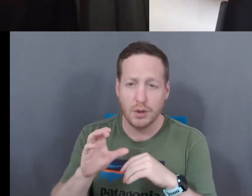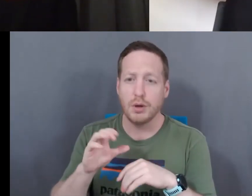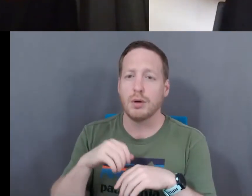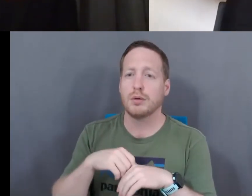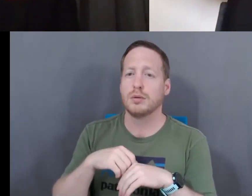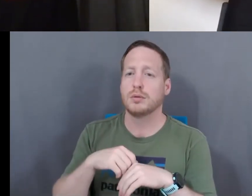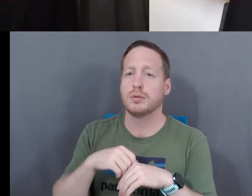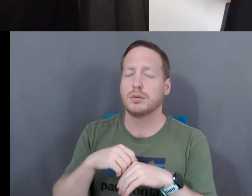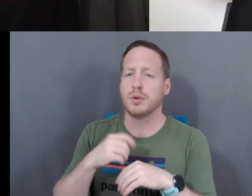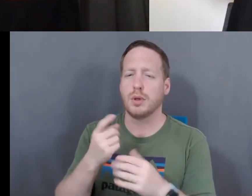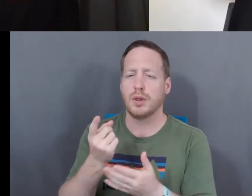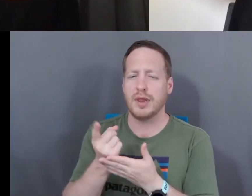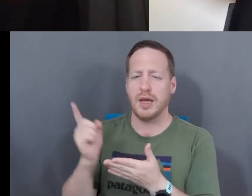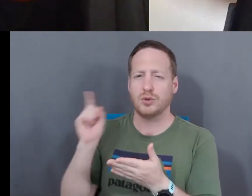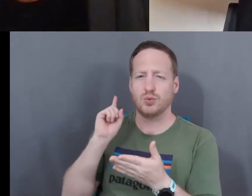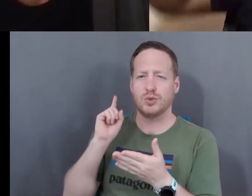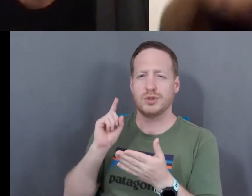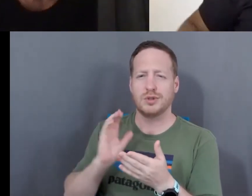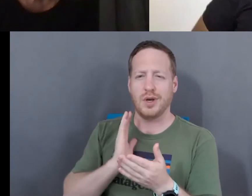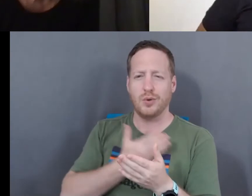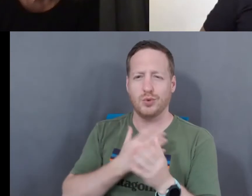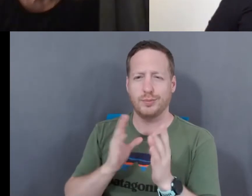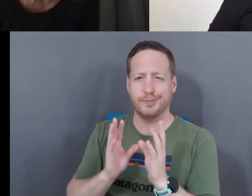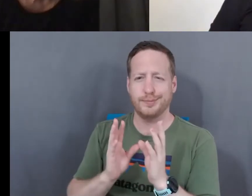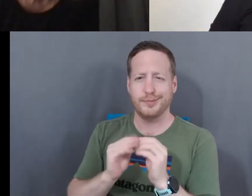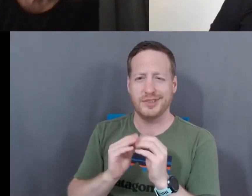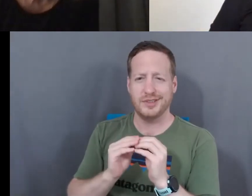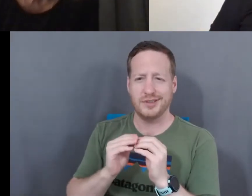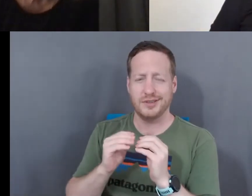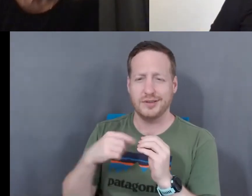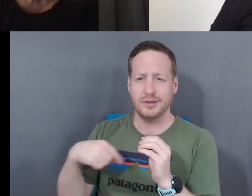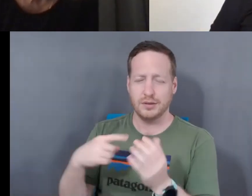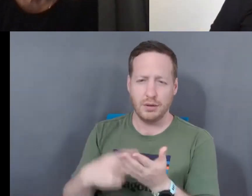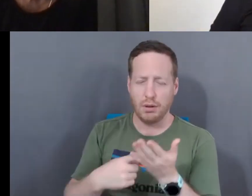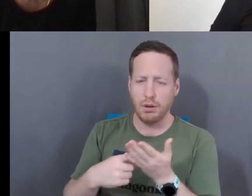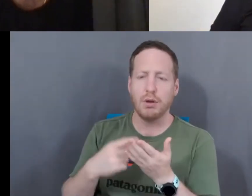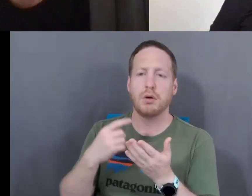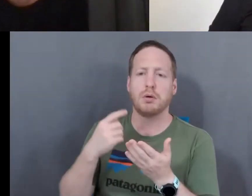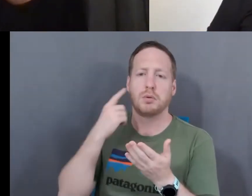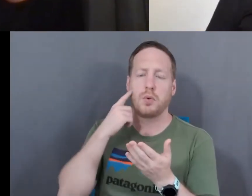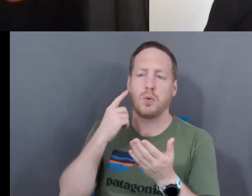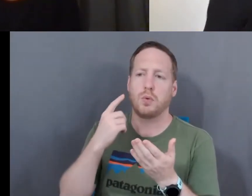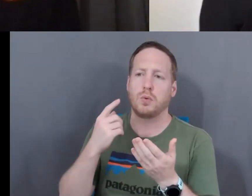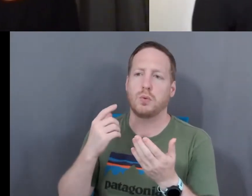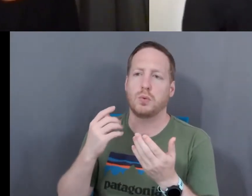diverse Black and Brown Indigenous people. And last week at the executive committee meeting, we had talked